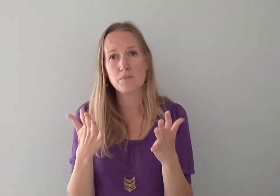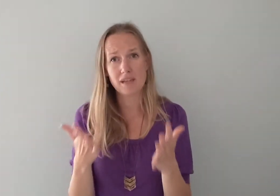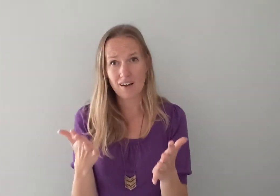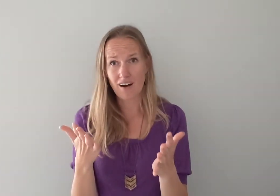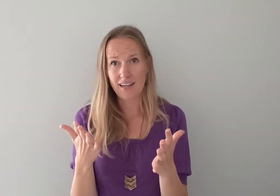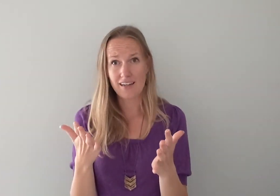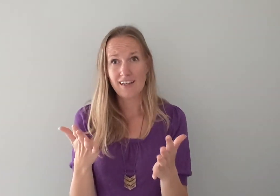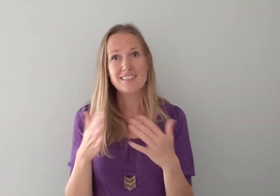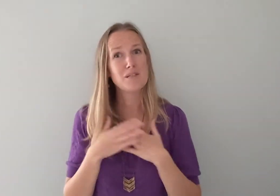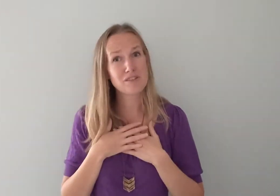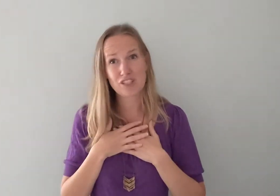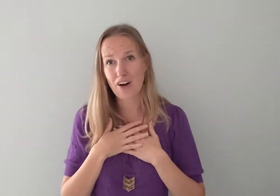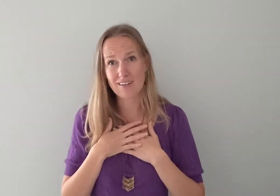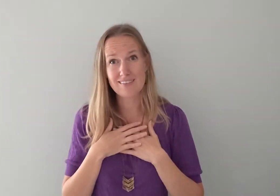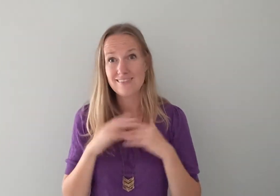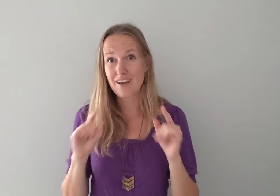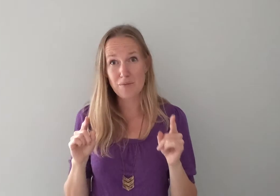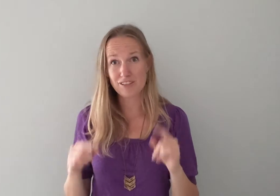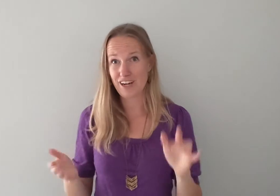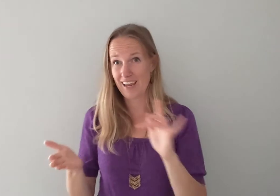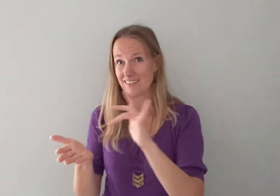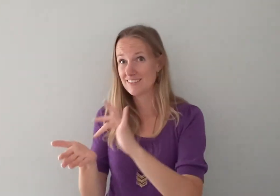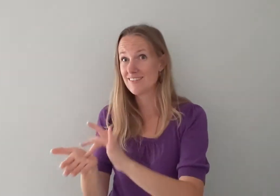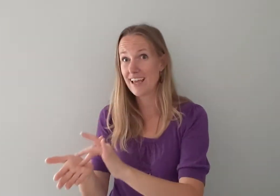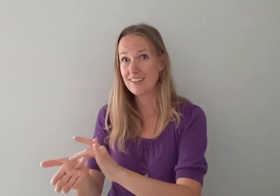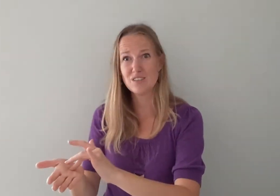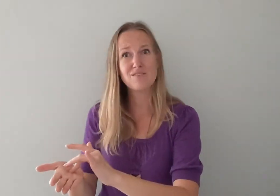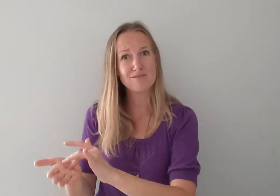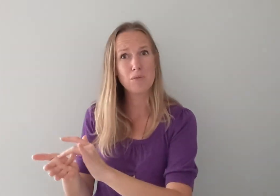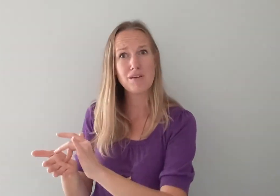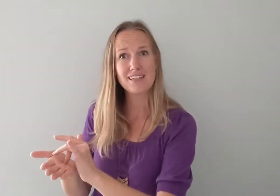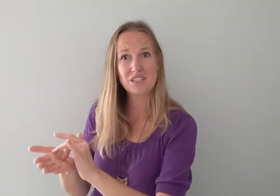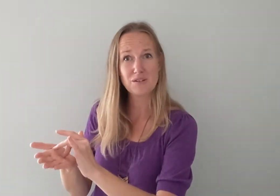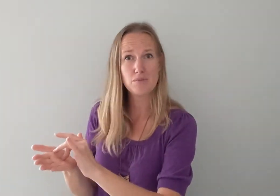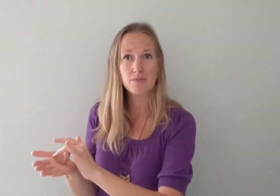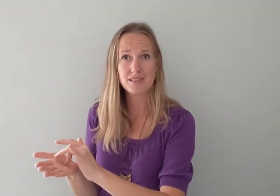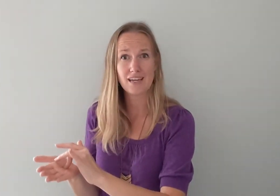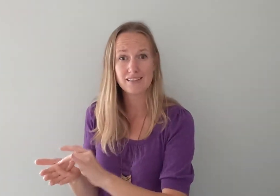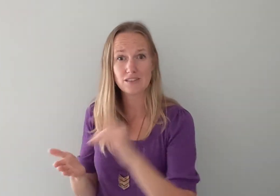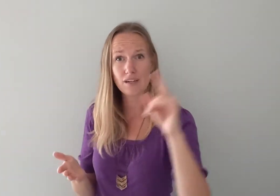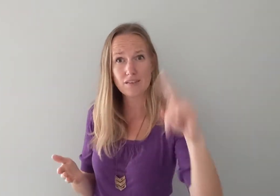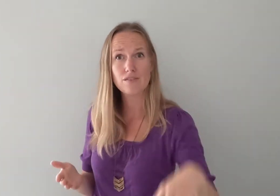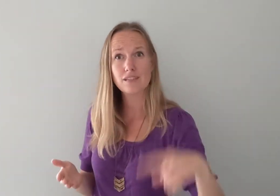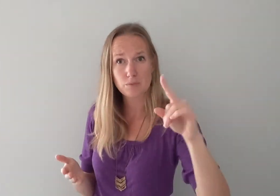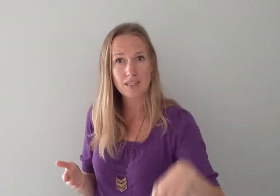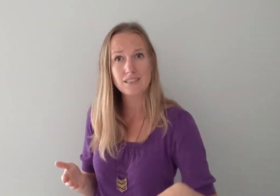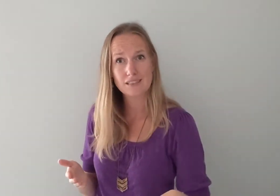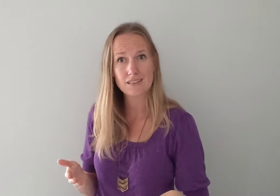worshiping God. This is about your heart, not about your hands. Okay? So remember that too when you make mistakes, because running through this bridge 6